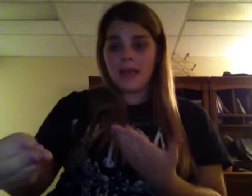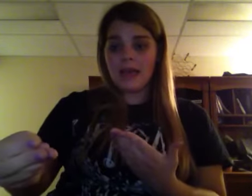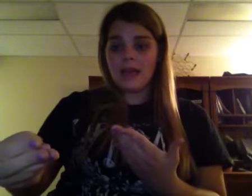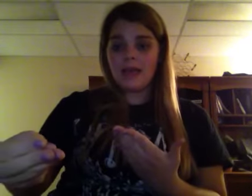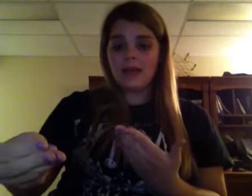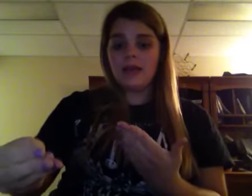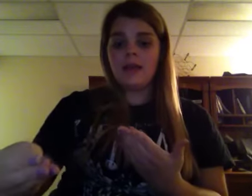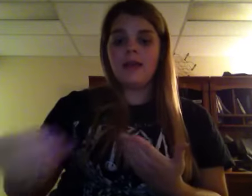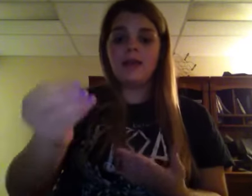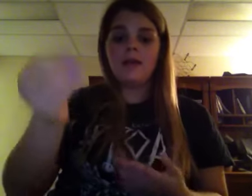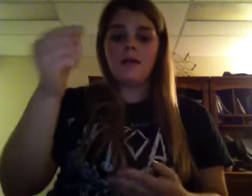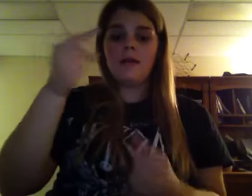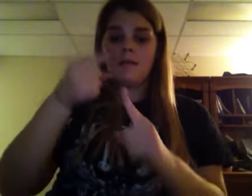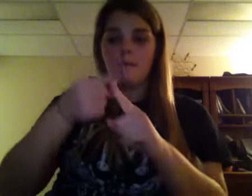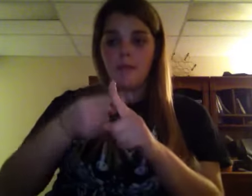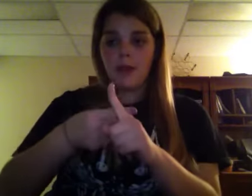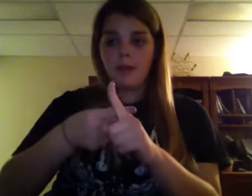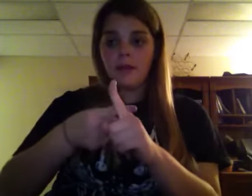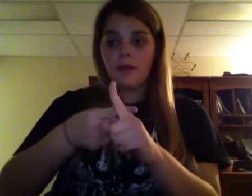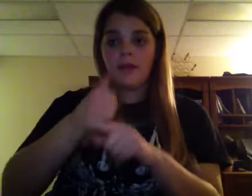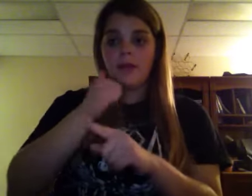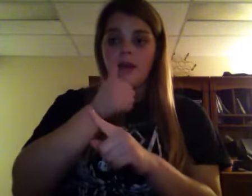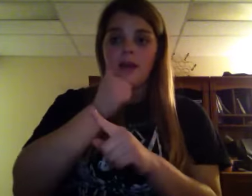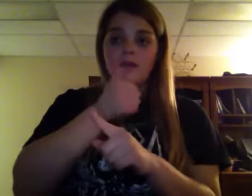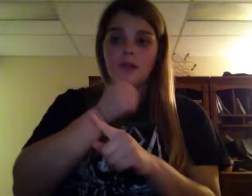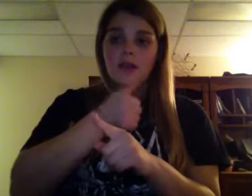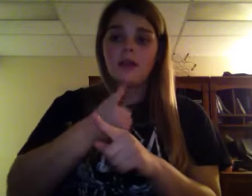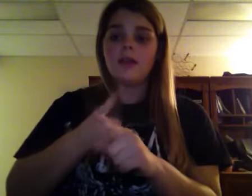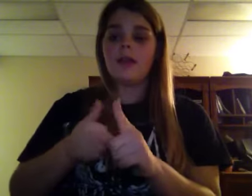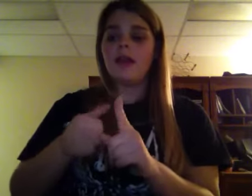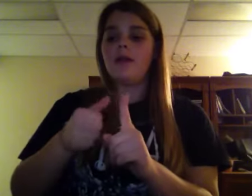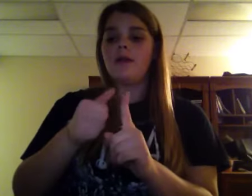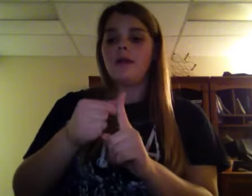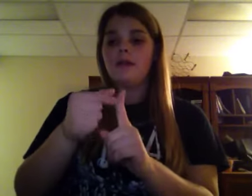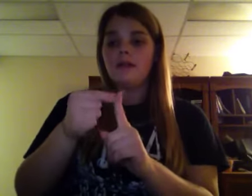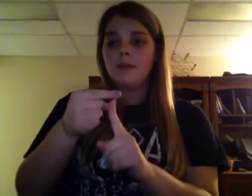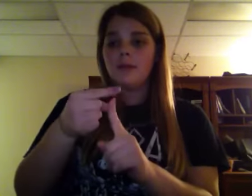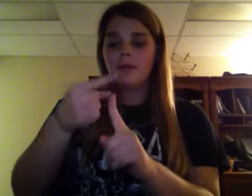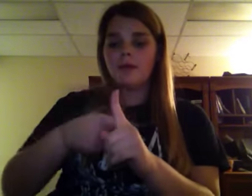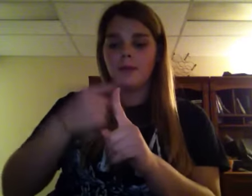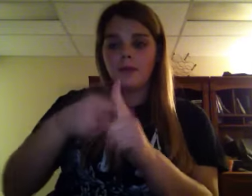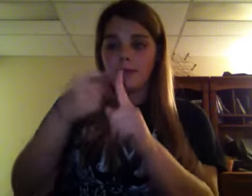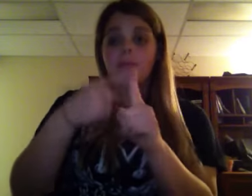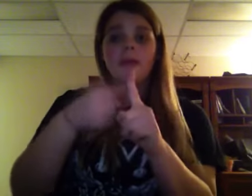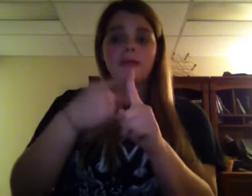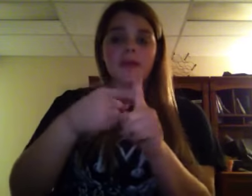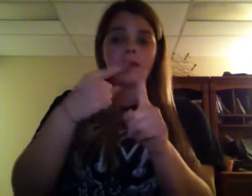pay month every. Now, some people go month